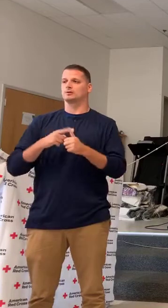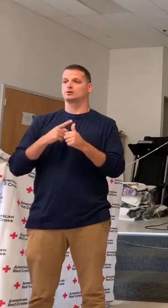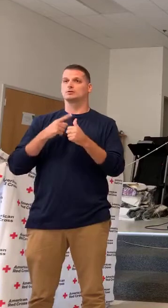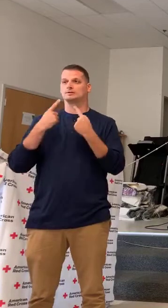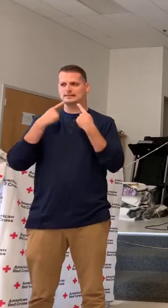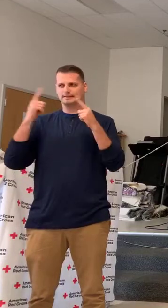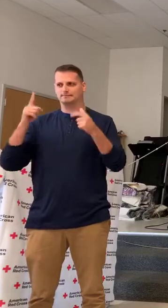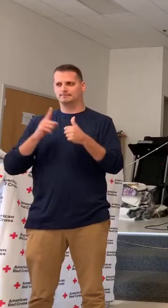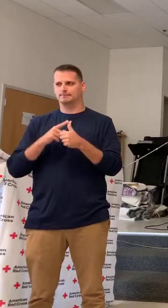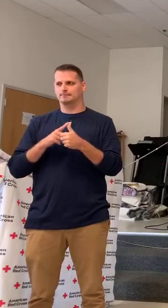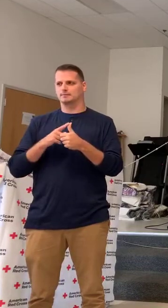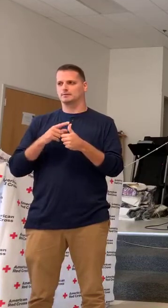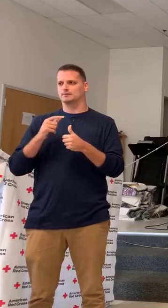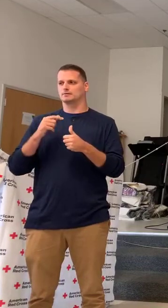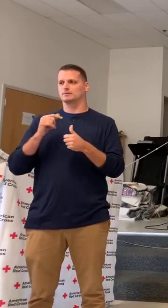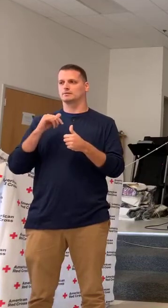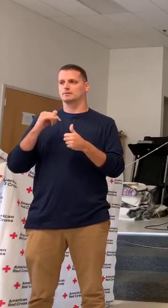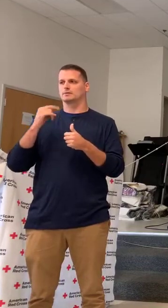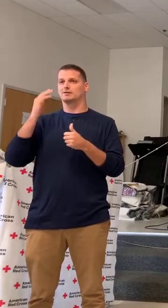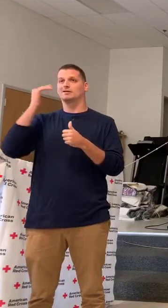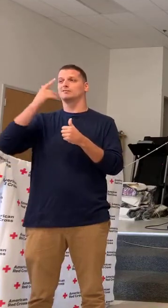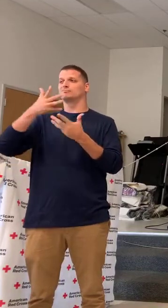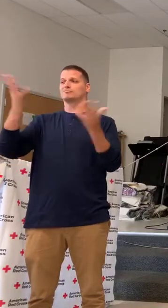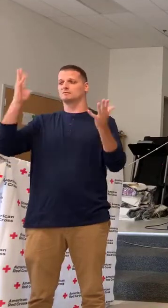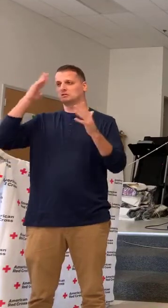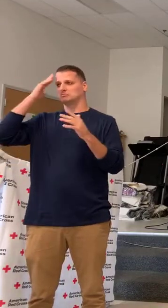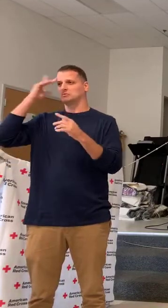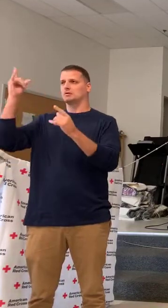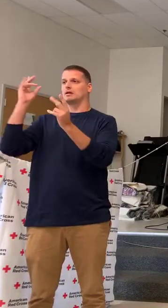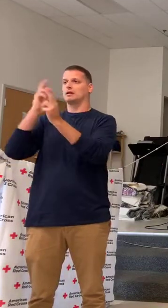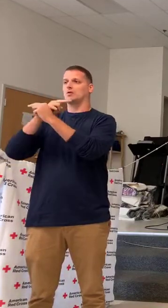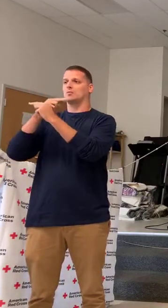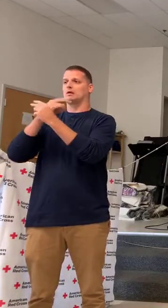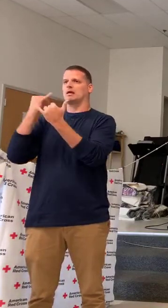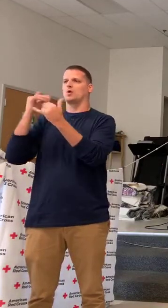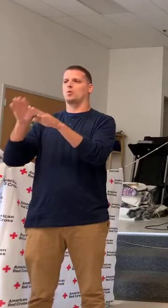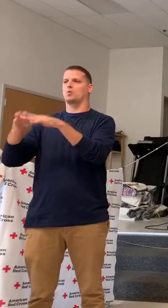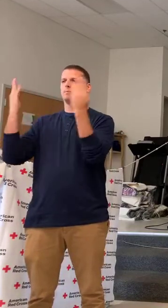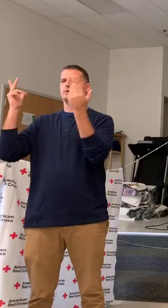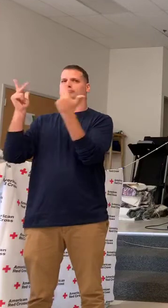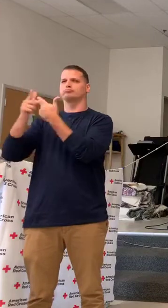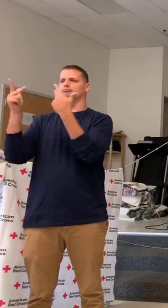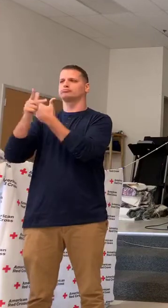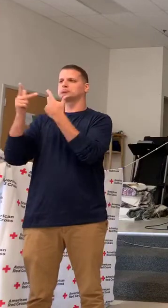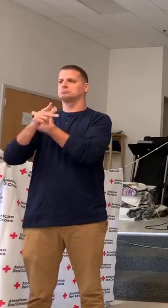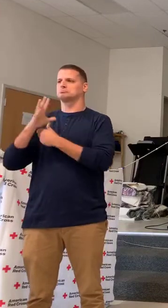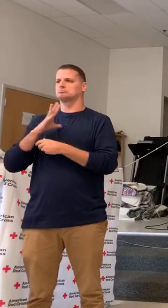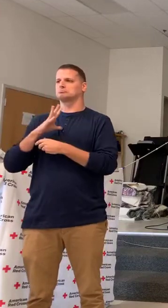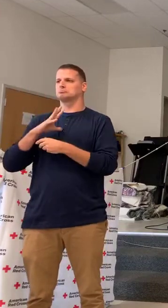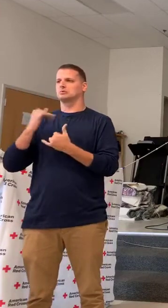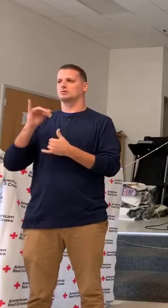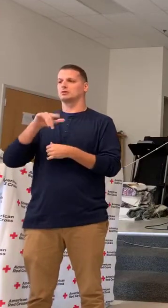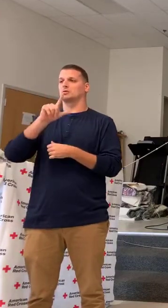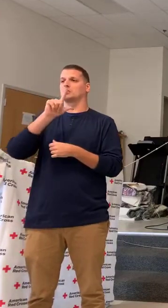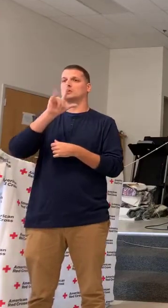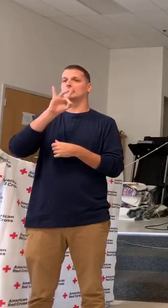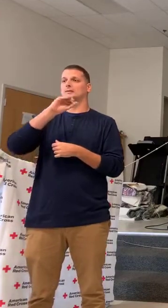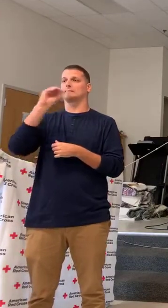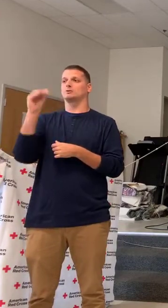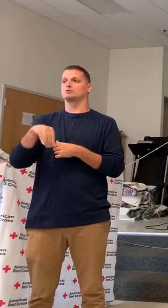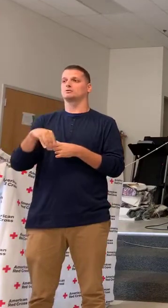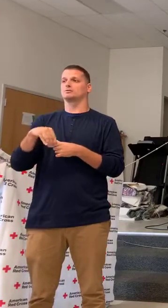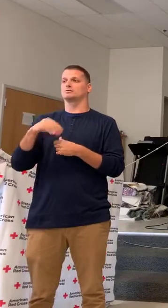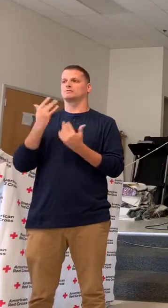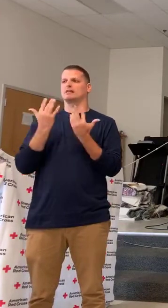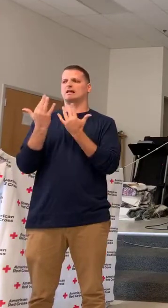Everybody needs to be aware of the highway's opening 2-lane at noon. We also have 28% containment, and the wind event from yesterday went over top.